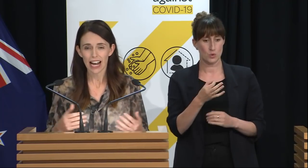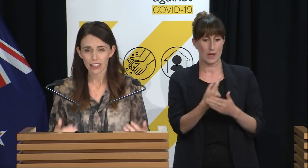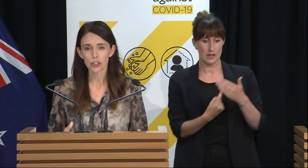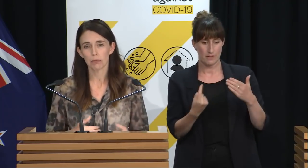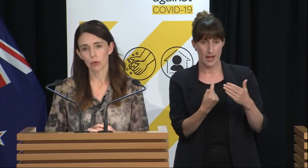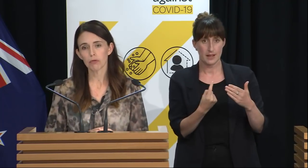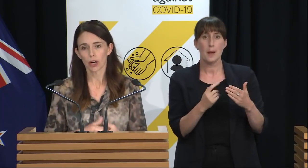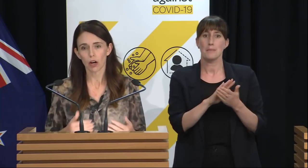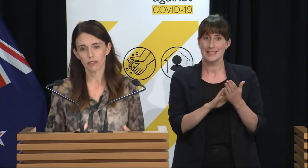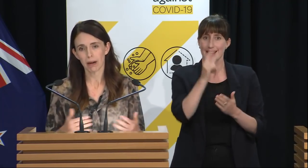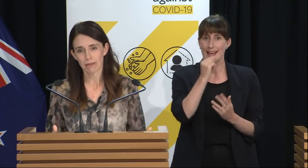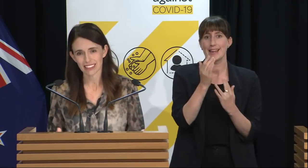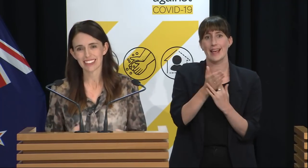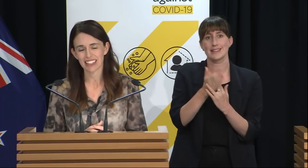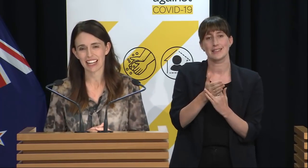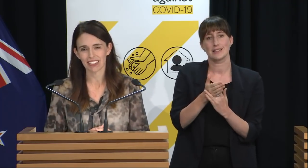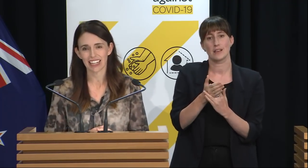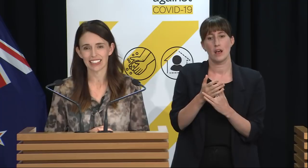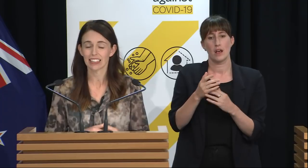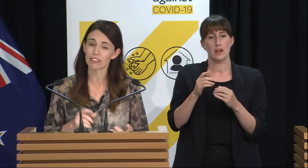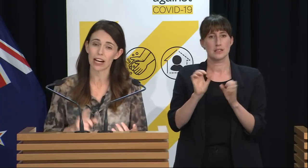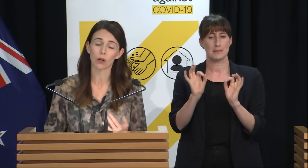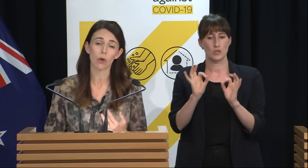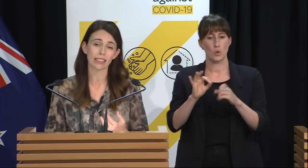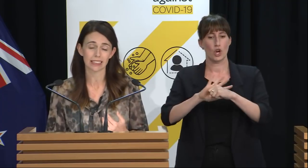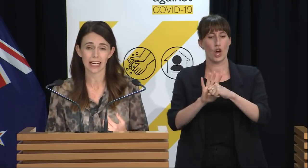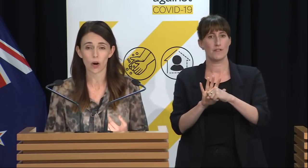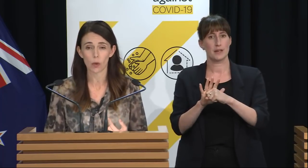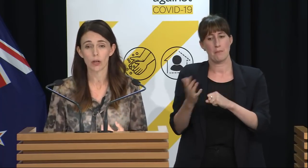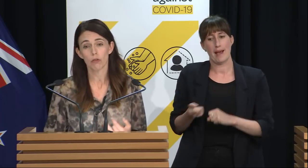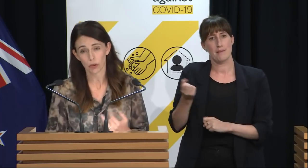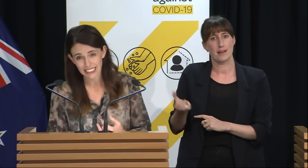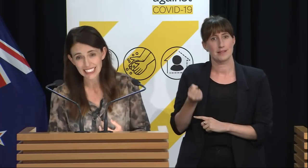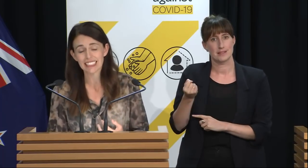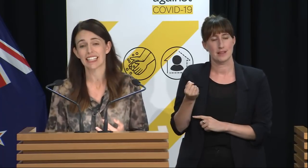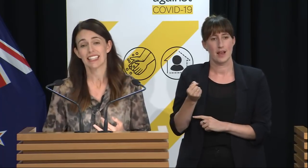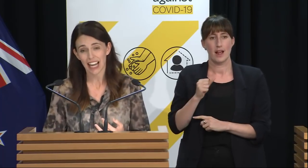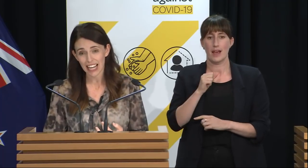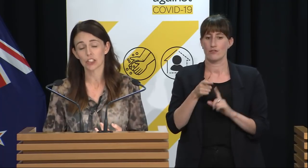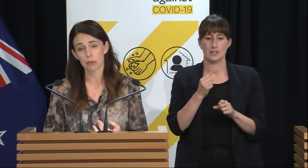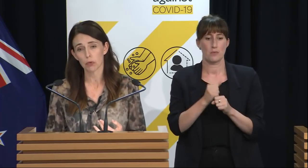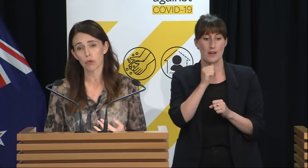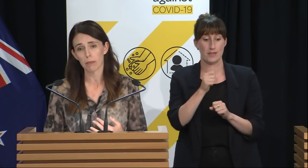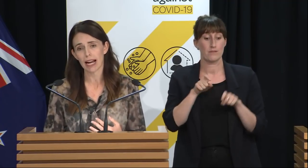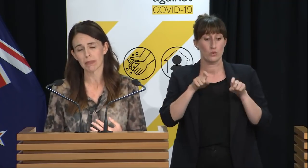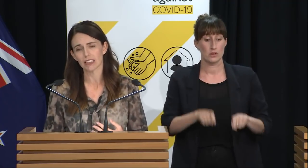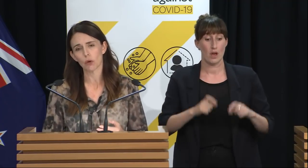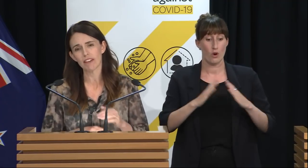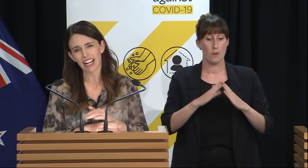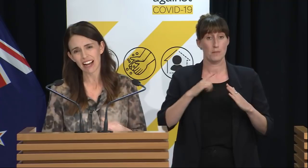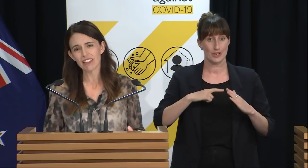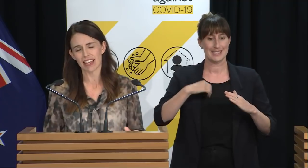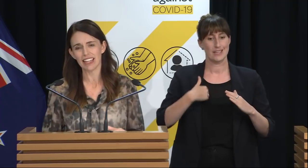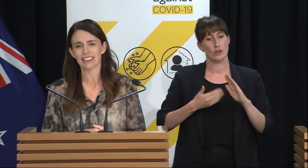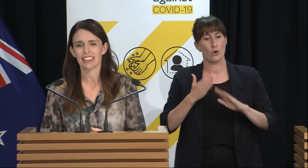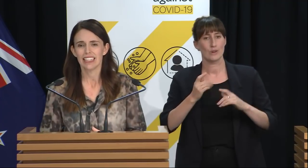they are eligible for a COVID payment in that regard. If they are required to stay at home for a test, they are eligible for a payment. So